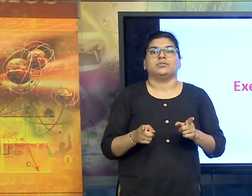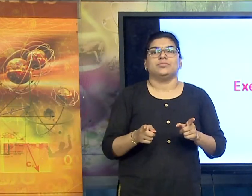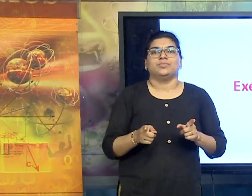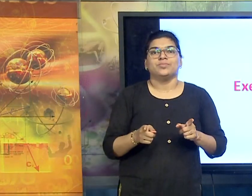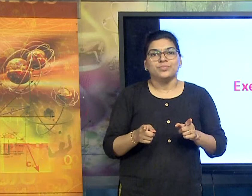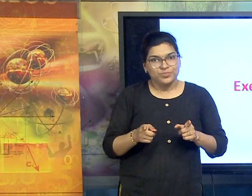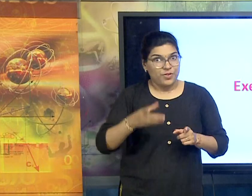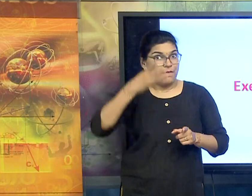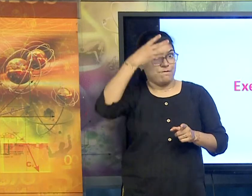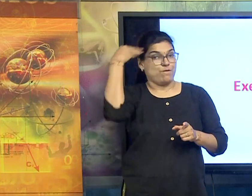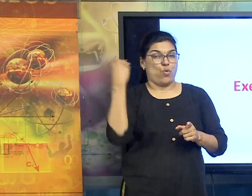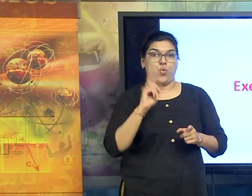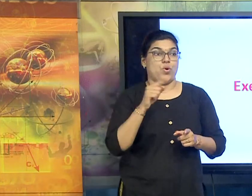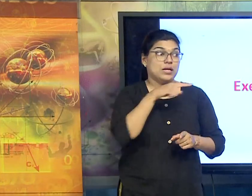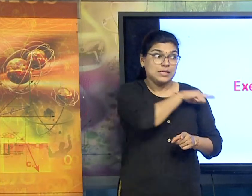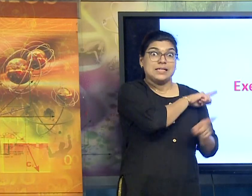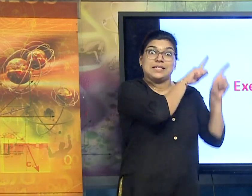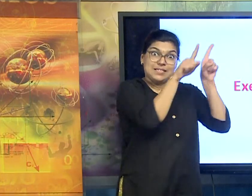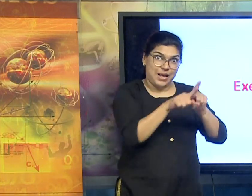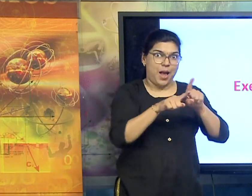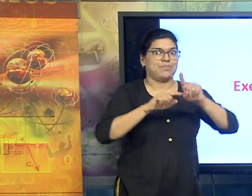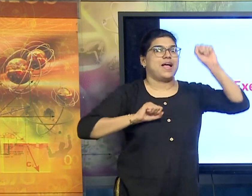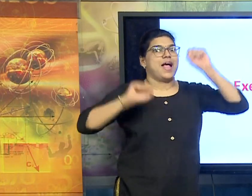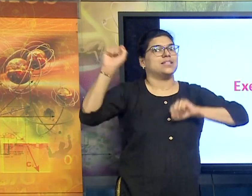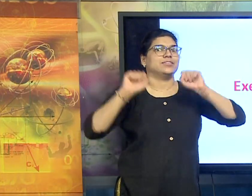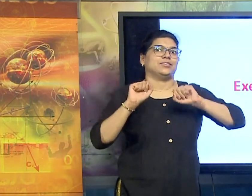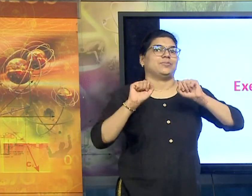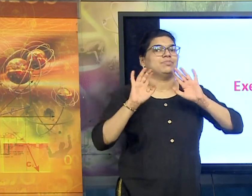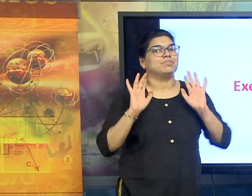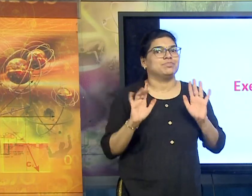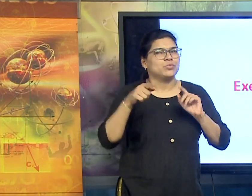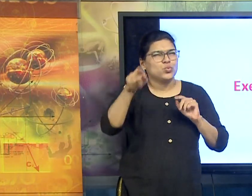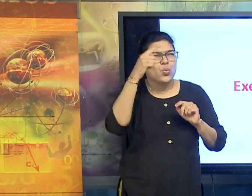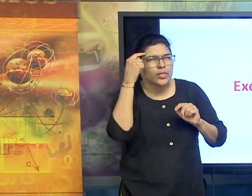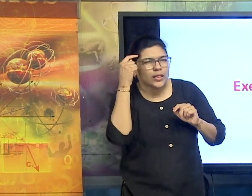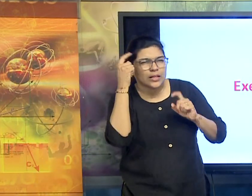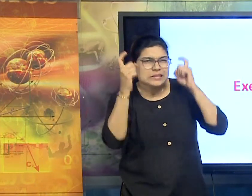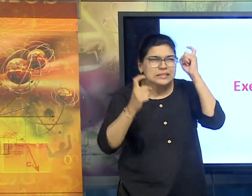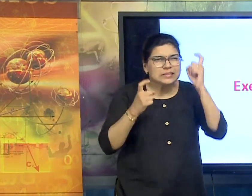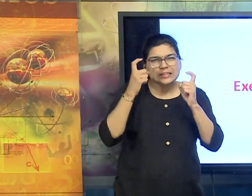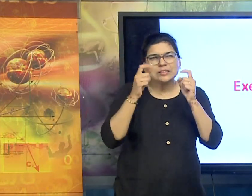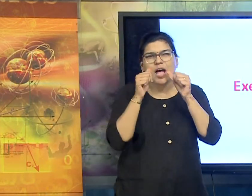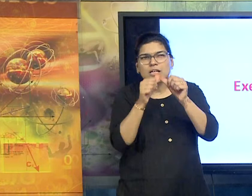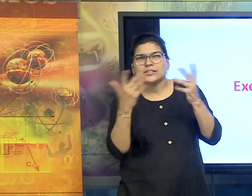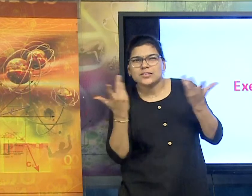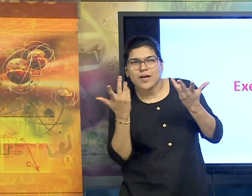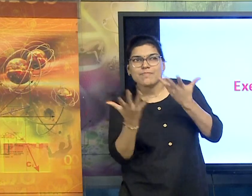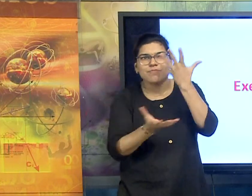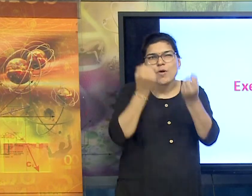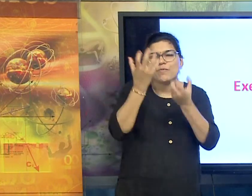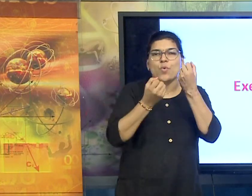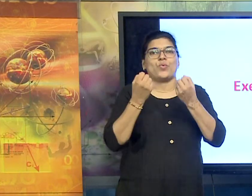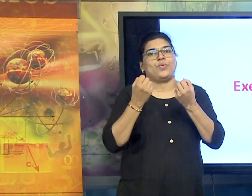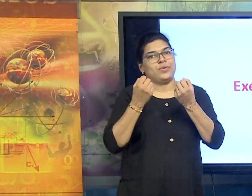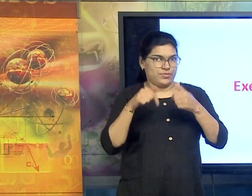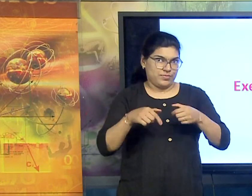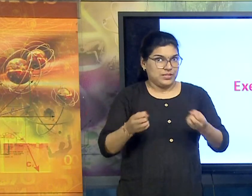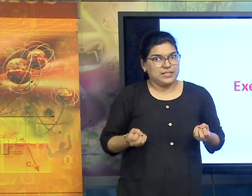and putting all those formulas in a proper way, using the equal to sign, the bracket begin,